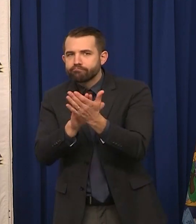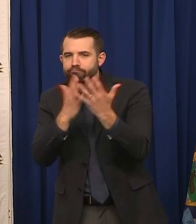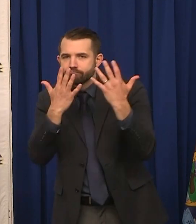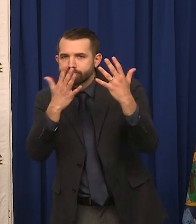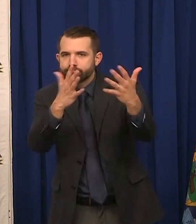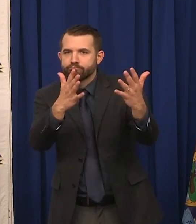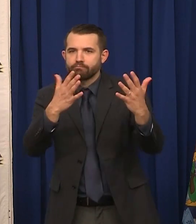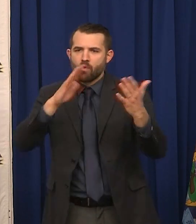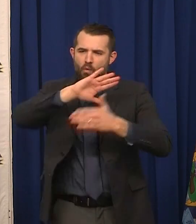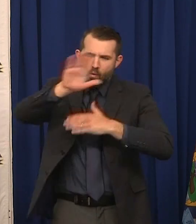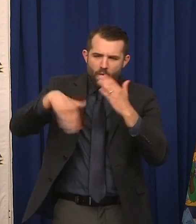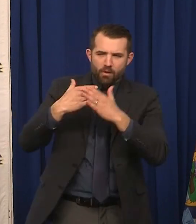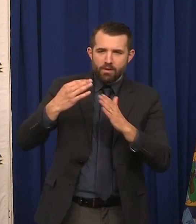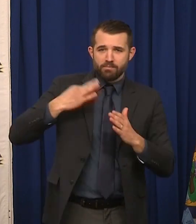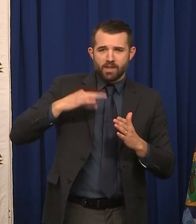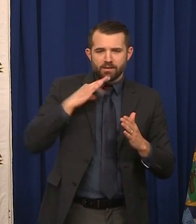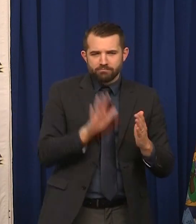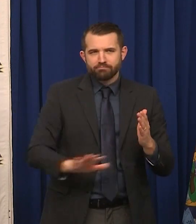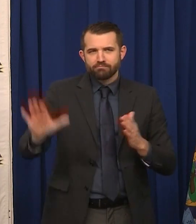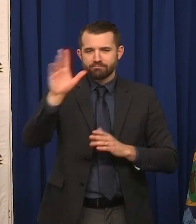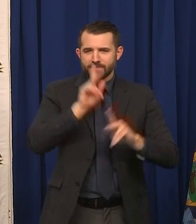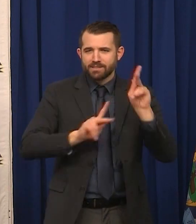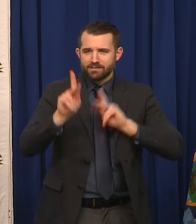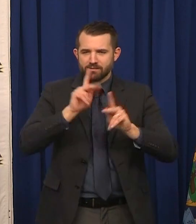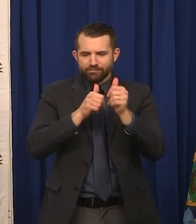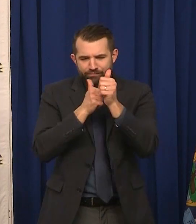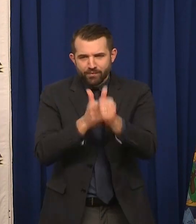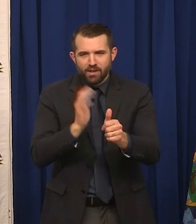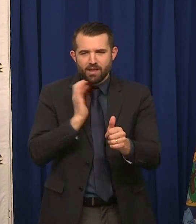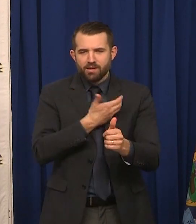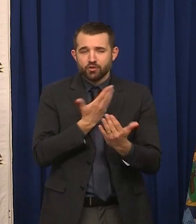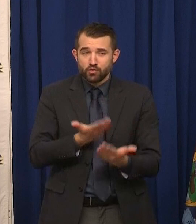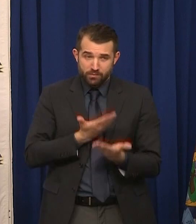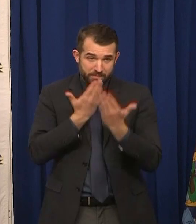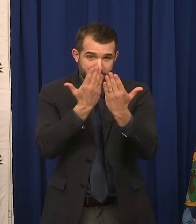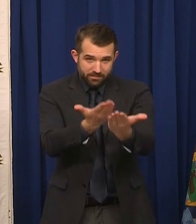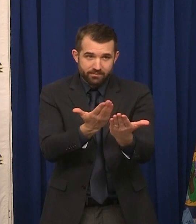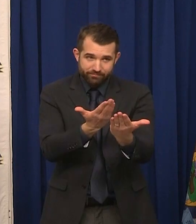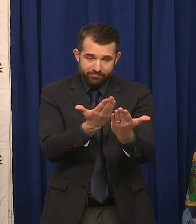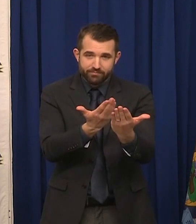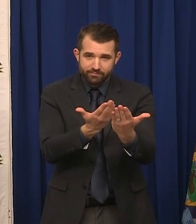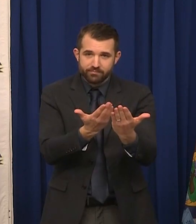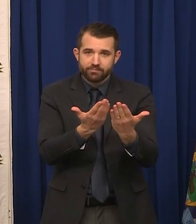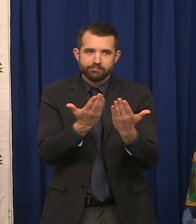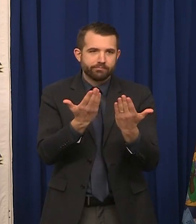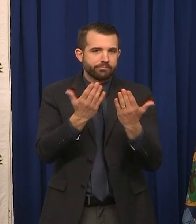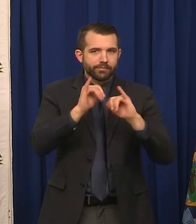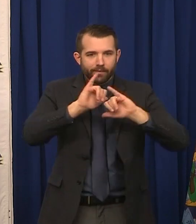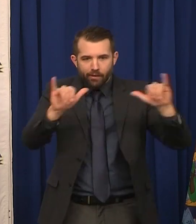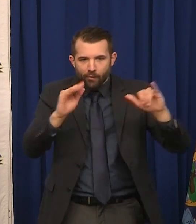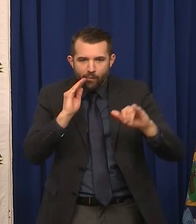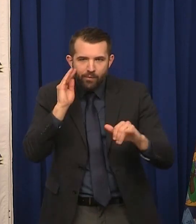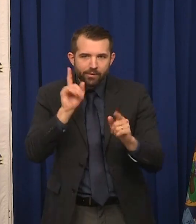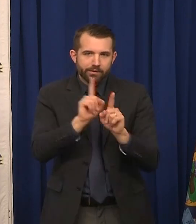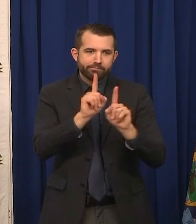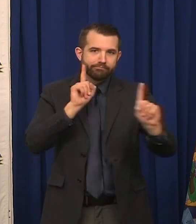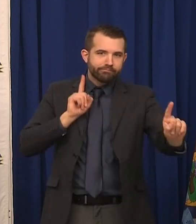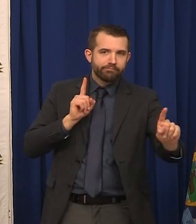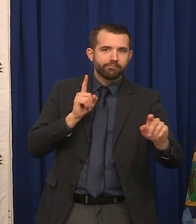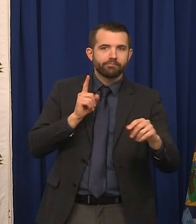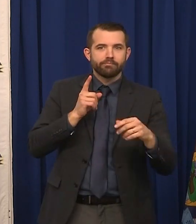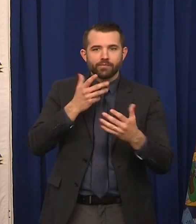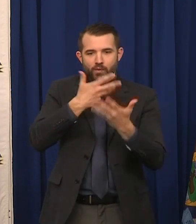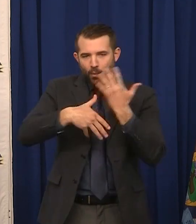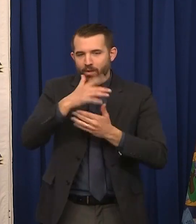abiding by these public health recommendations to introduce what It's called social distancing, but is really